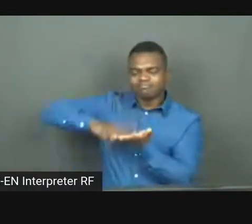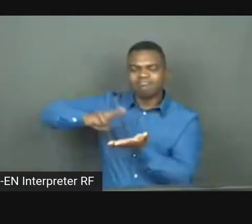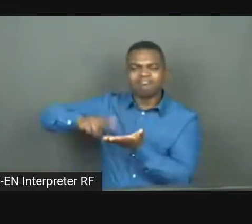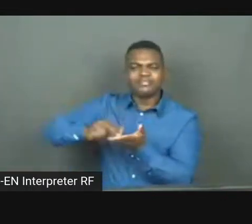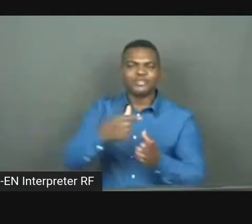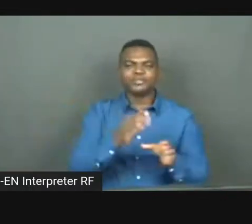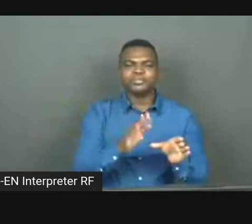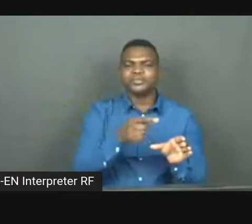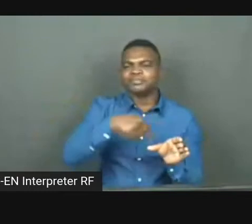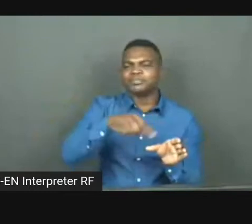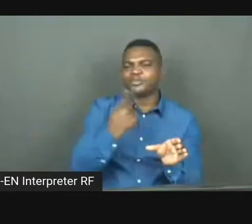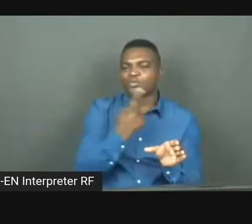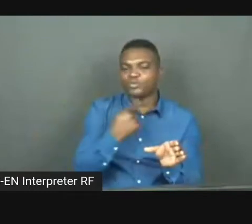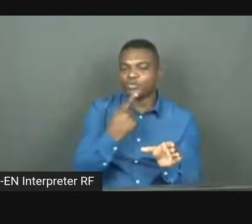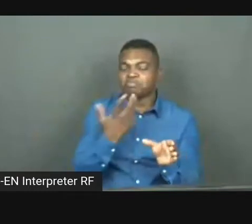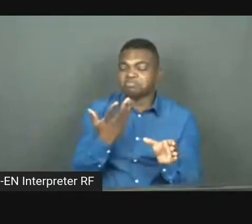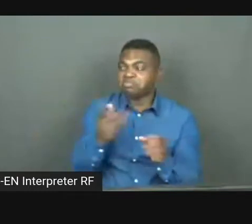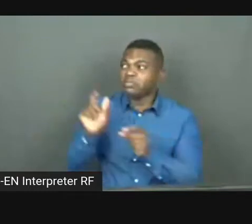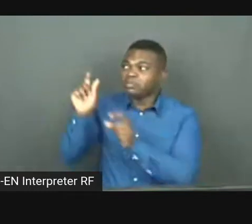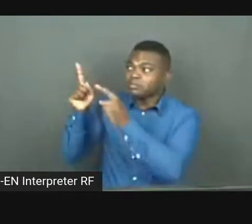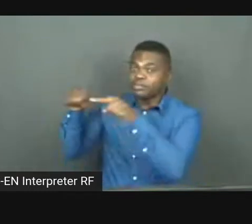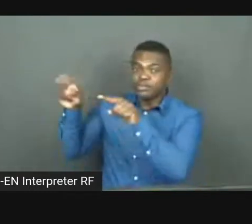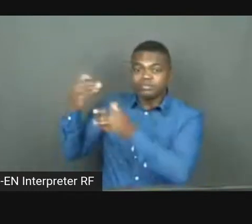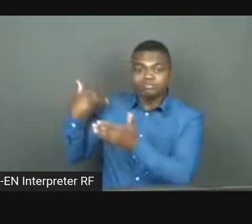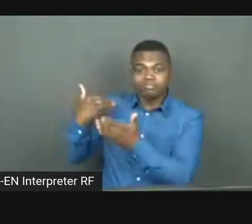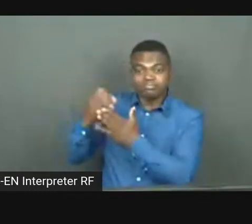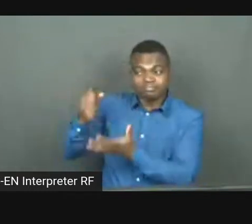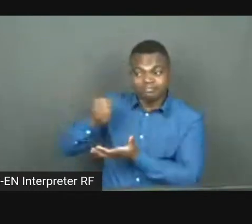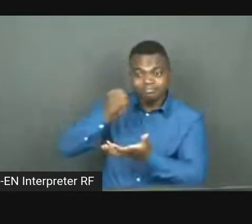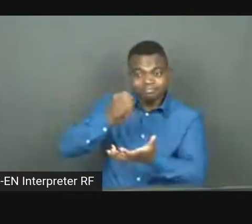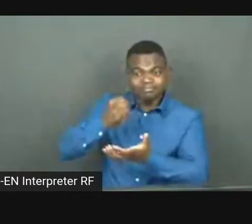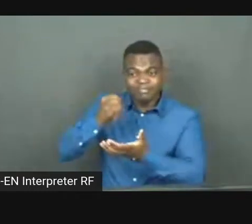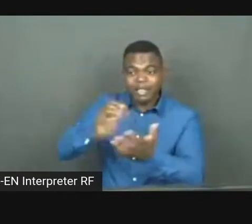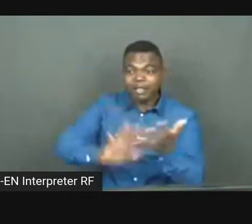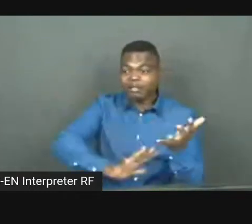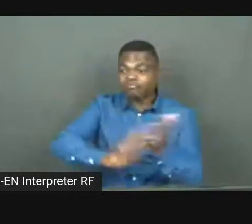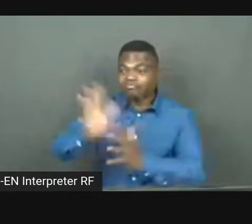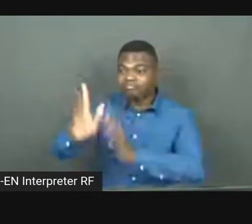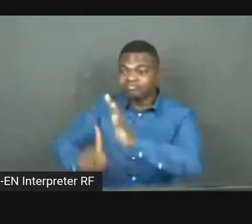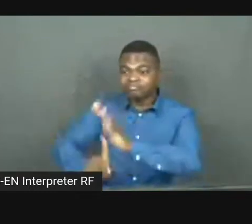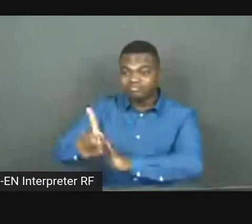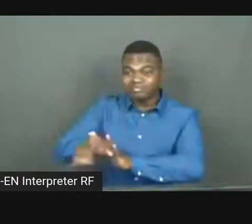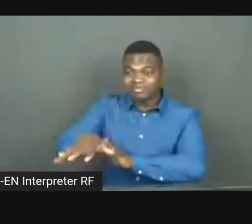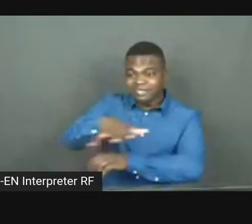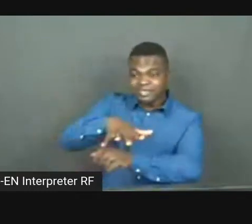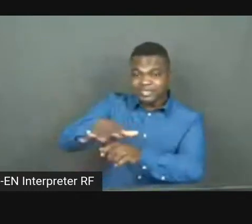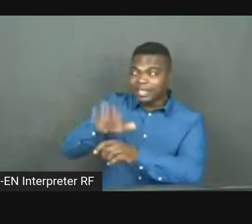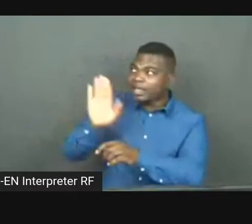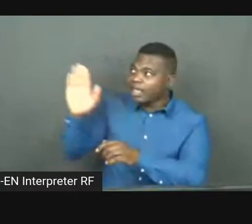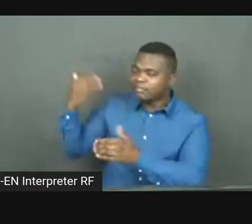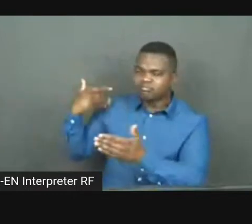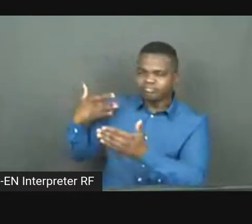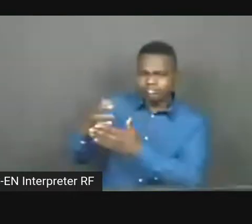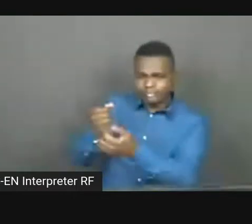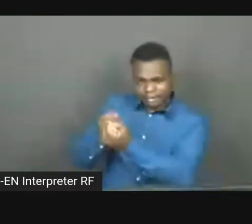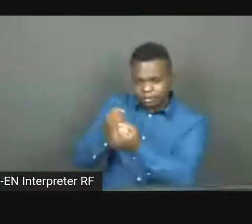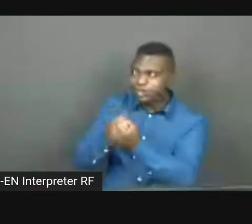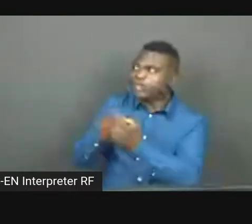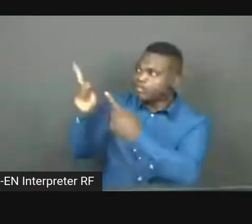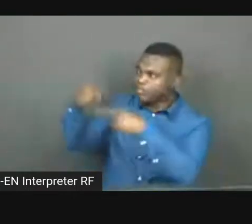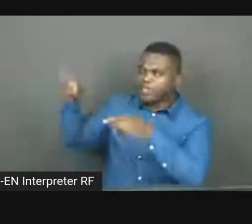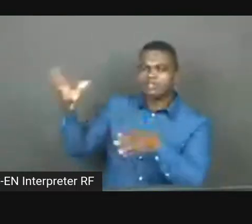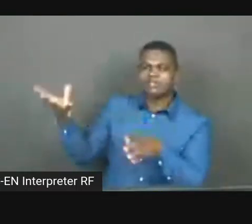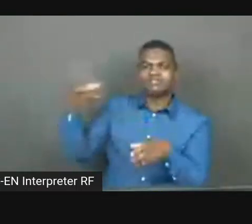thankfully, we've been able also to have in the local NGOs, even in the facilitation group. So it's